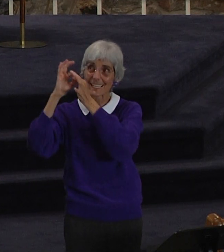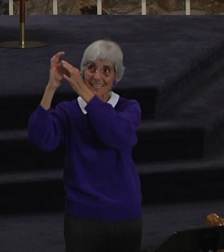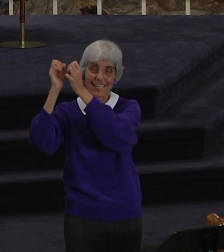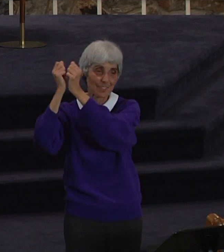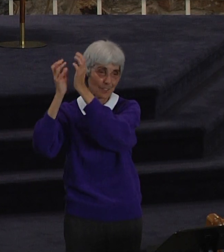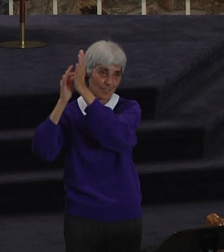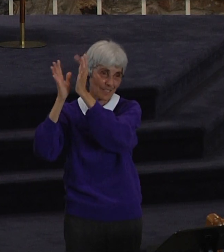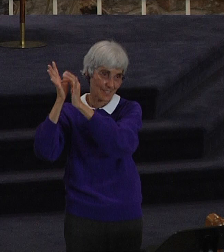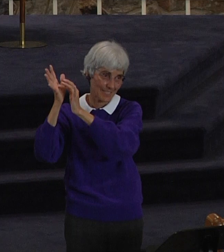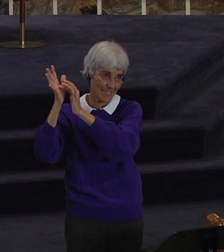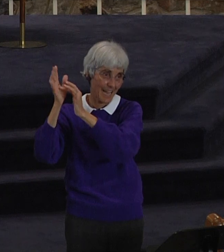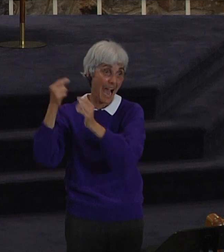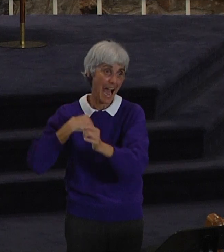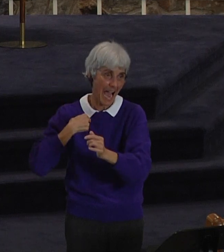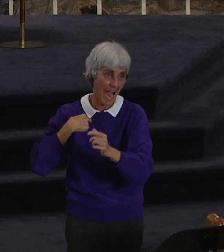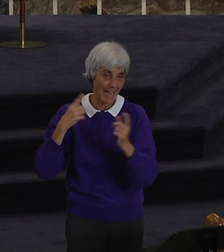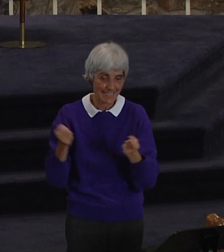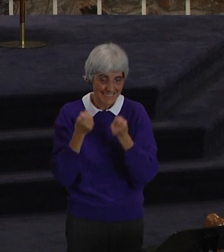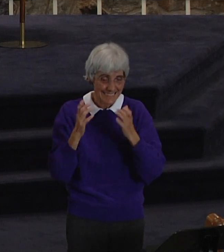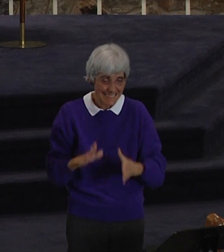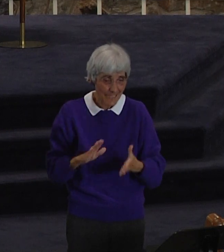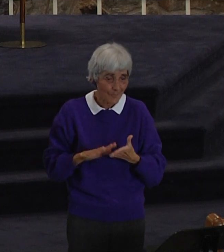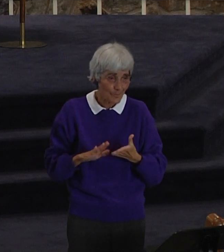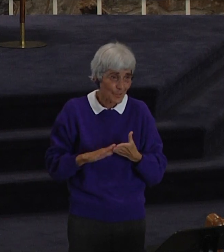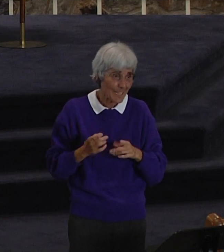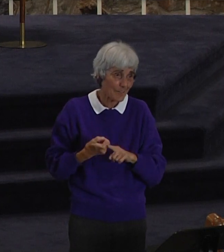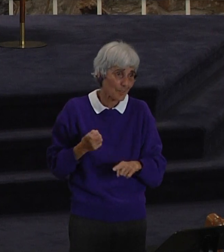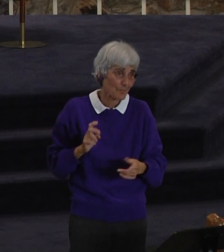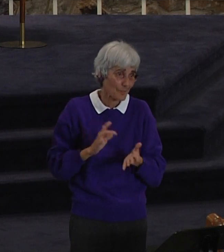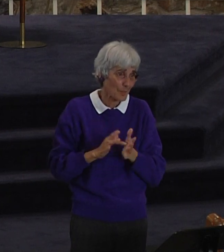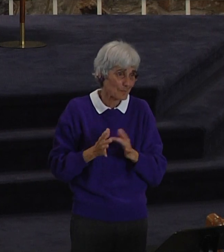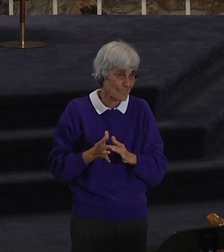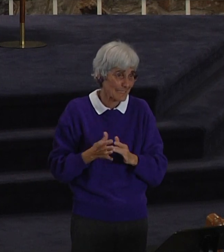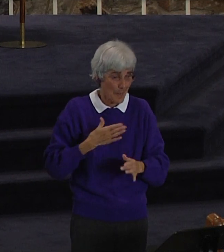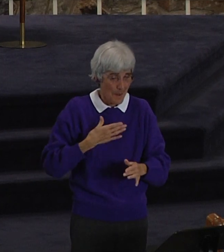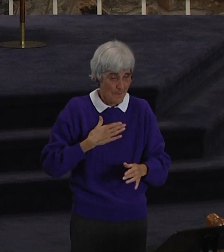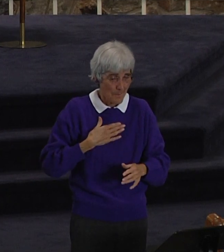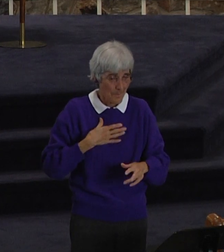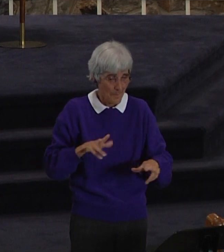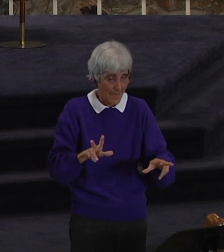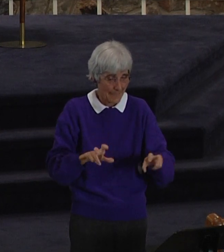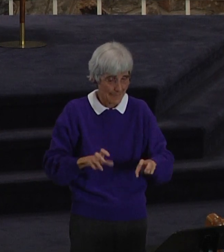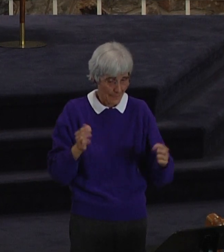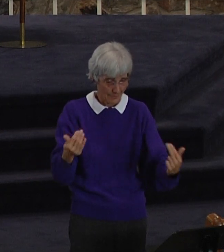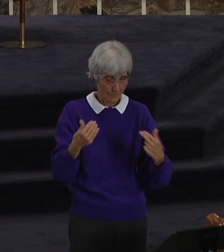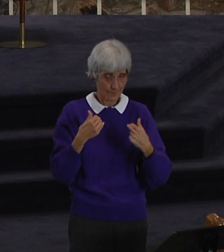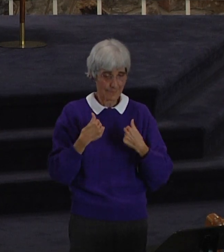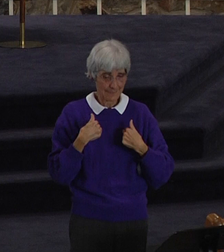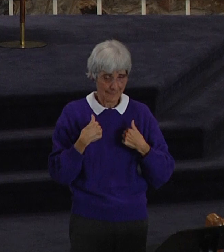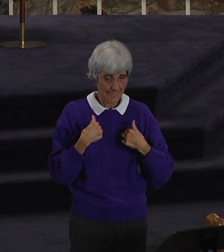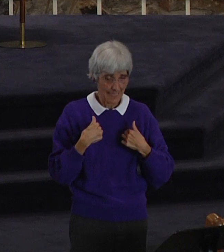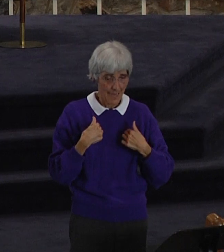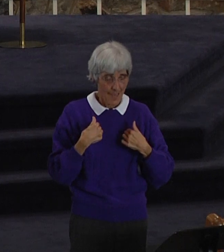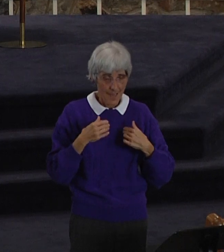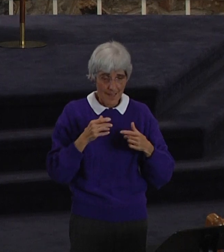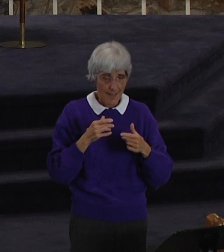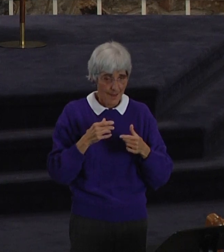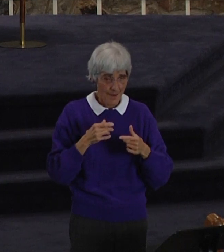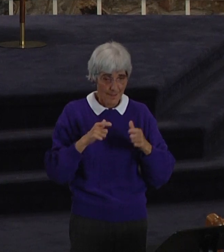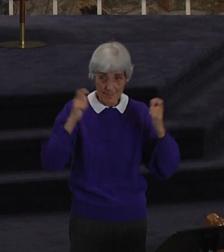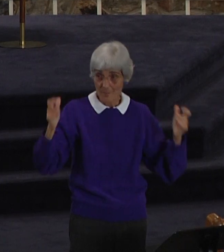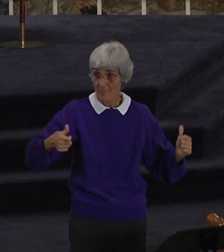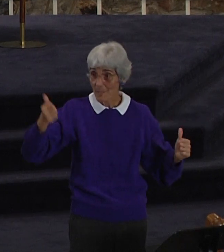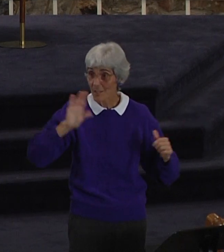someone forgiven by Jesus. My self-centeredness, greater than all